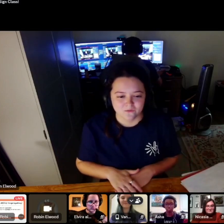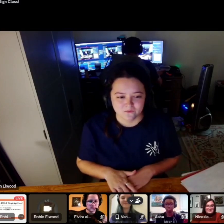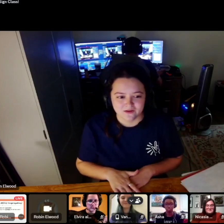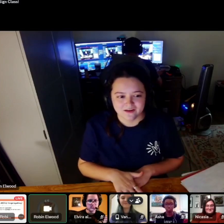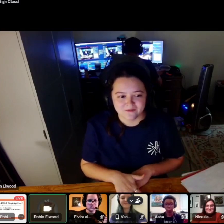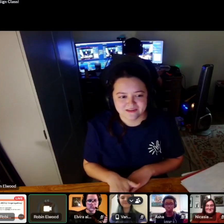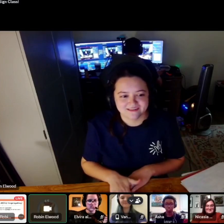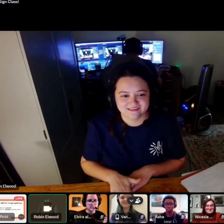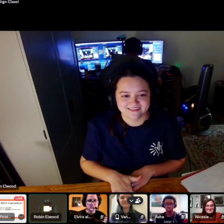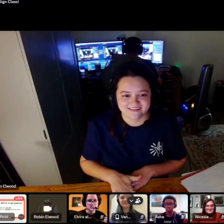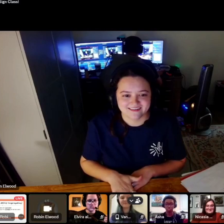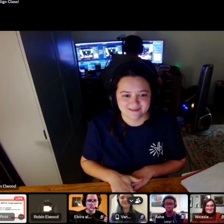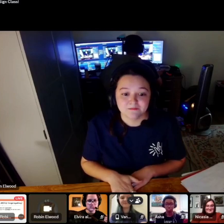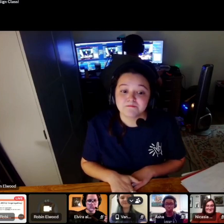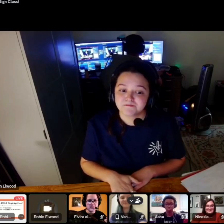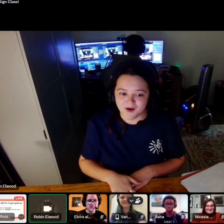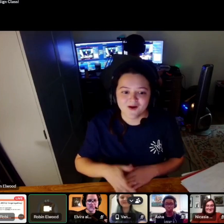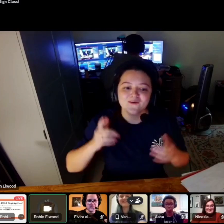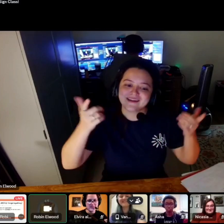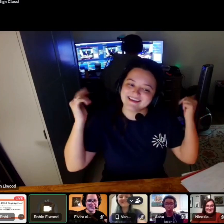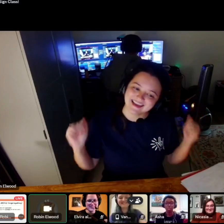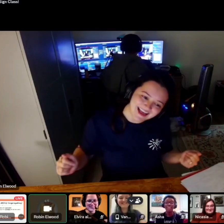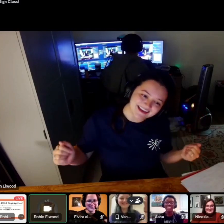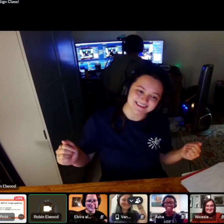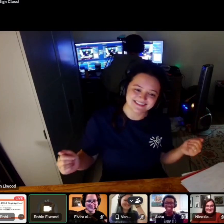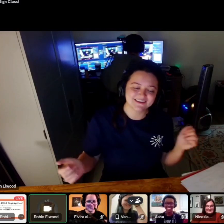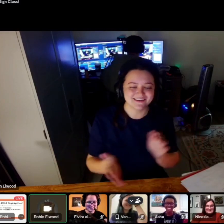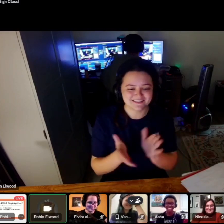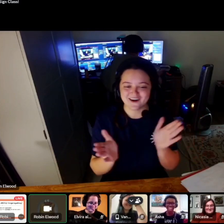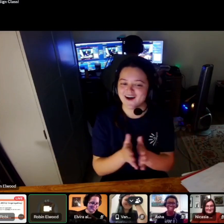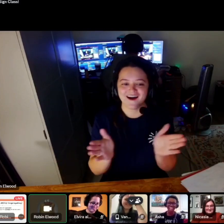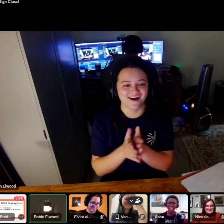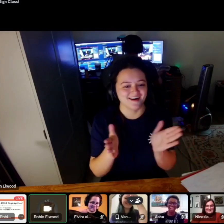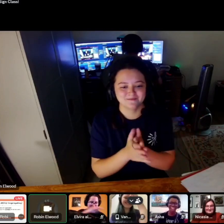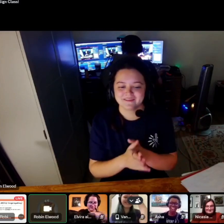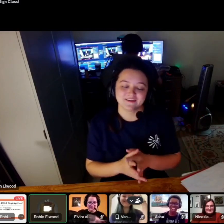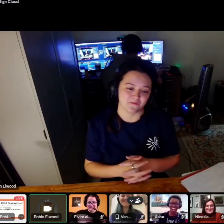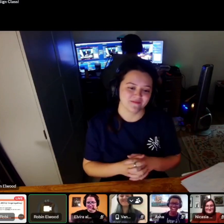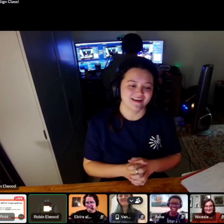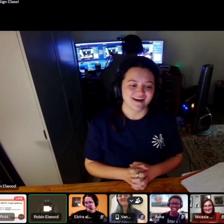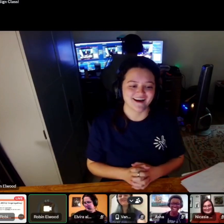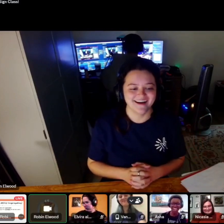Can anybody? Pahoni. Pahoni, yes, good job. No. Uh,